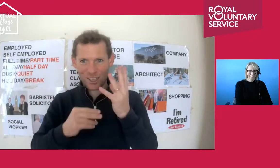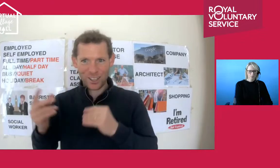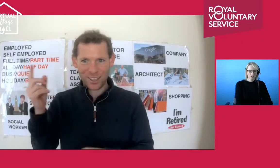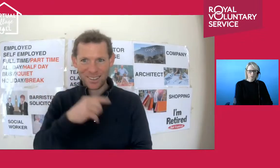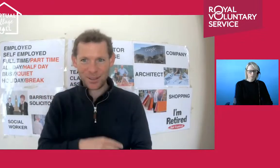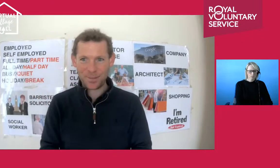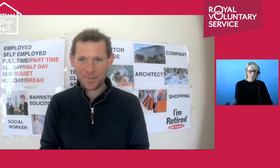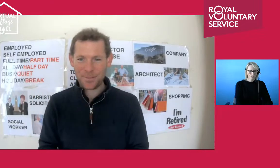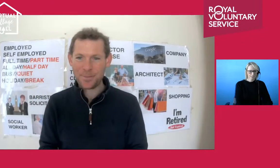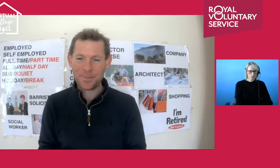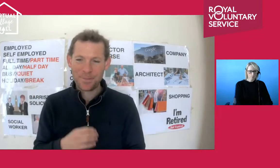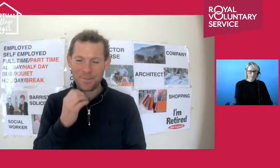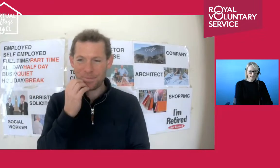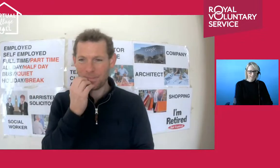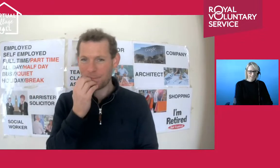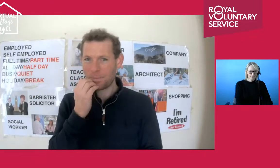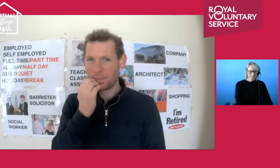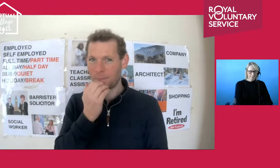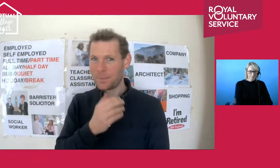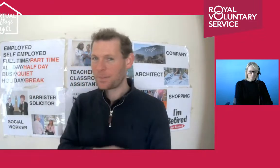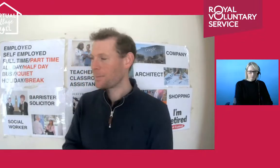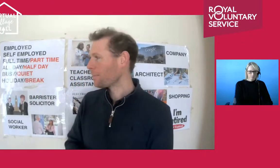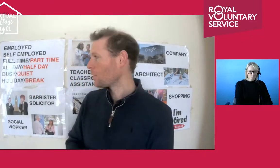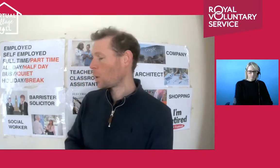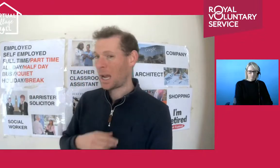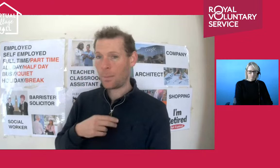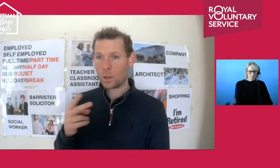Okay, I know there's a lot to learn in that topic.